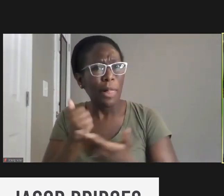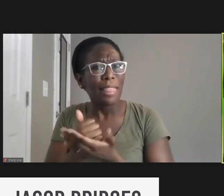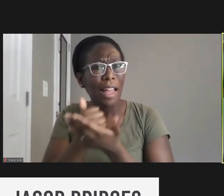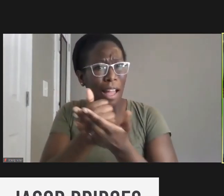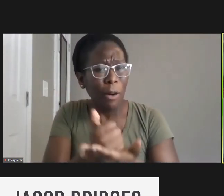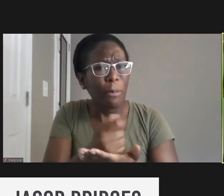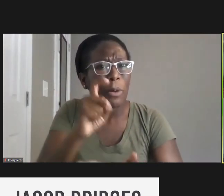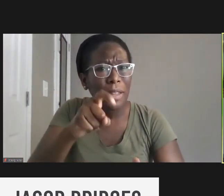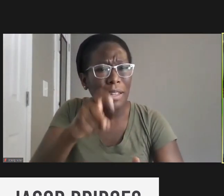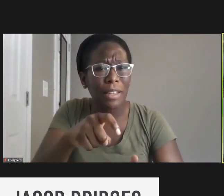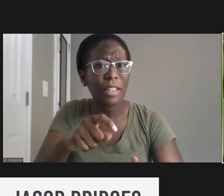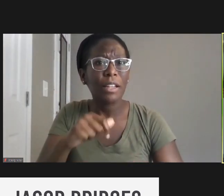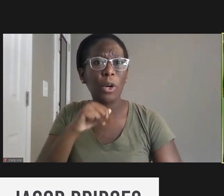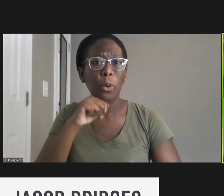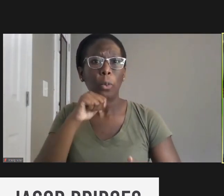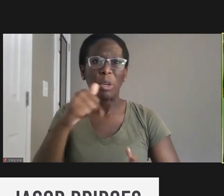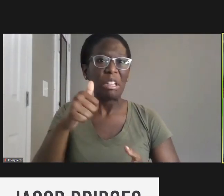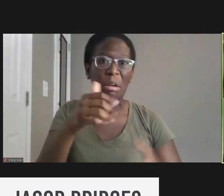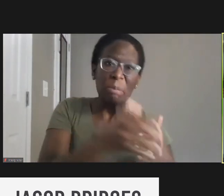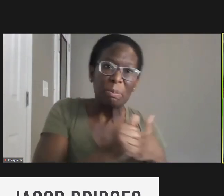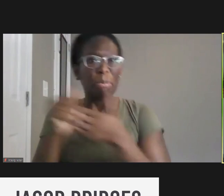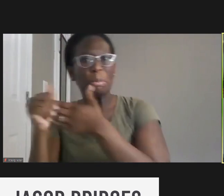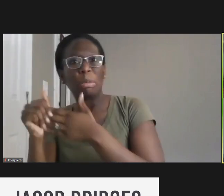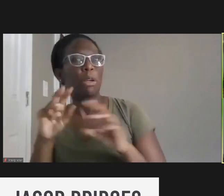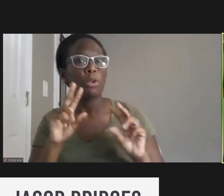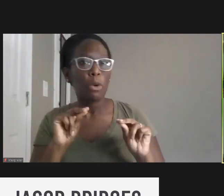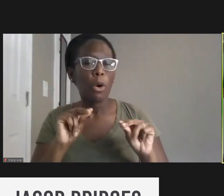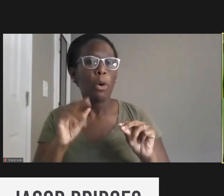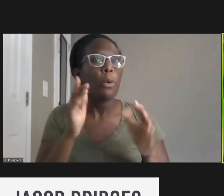what they need to take control of their lives.